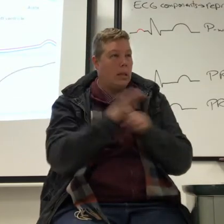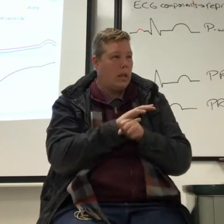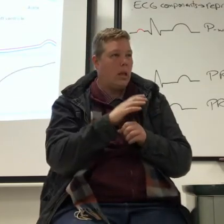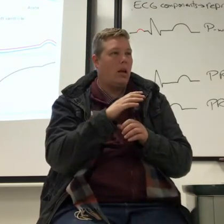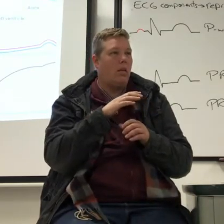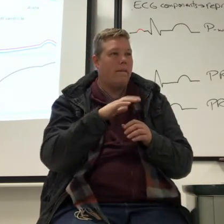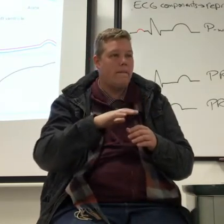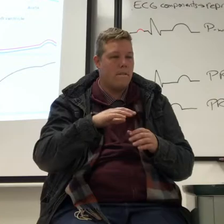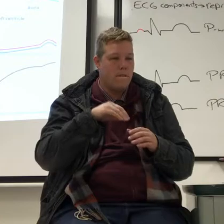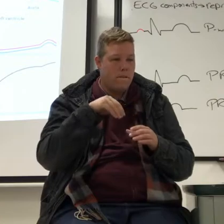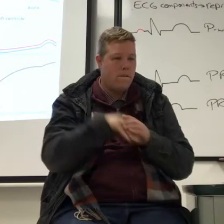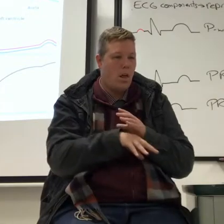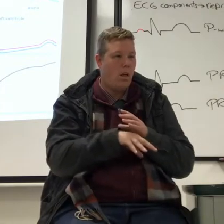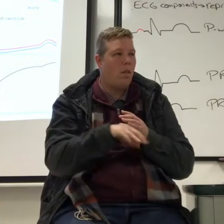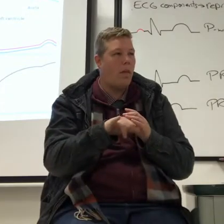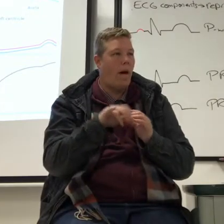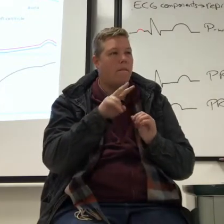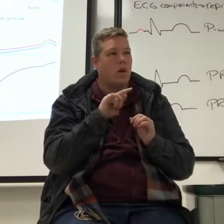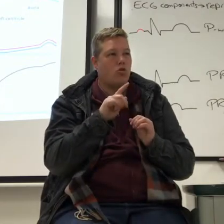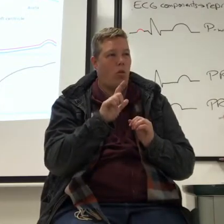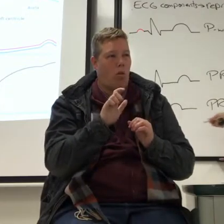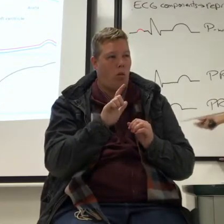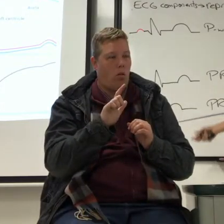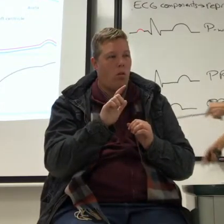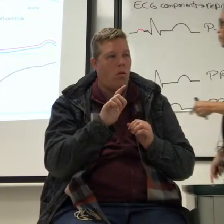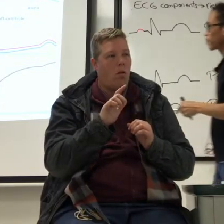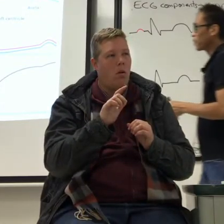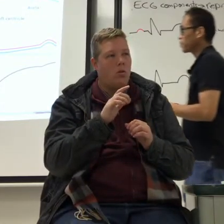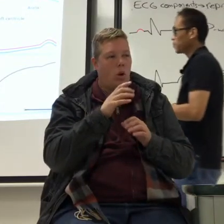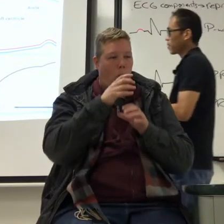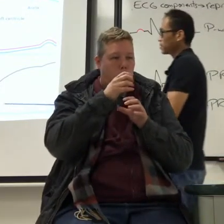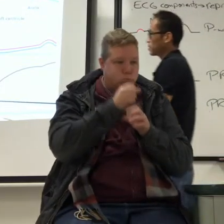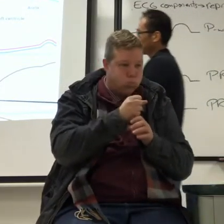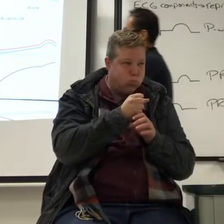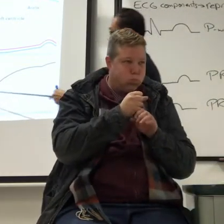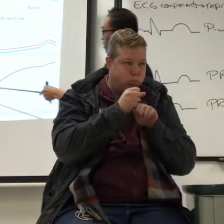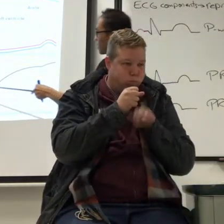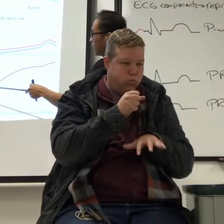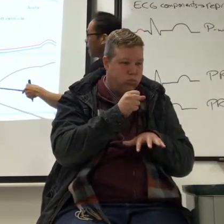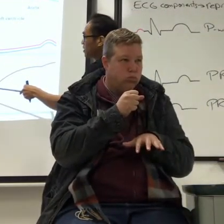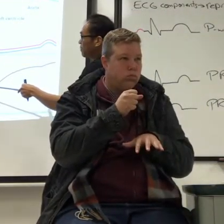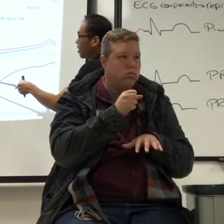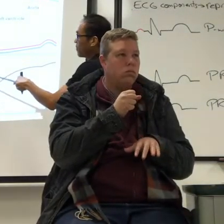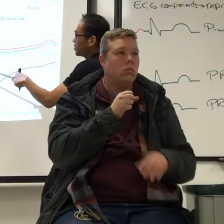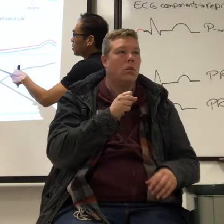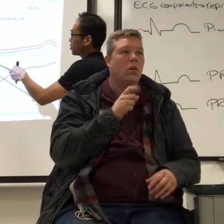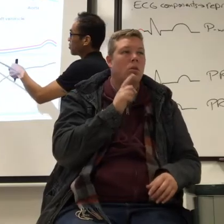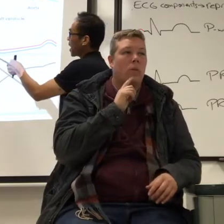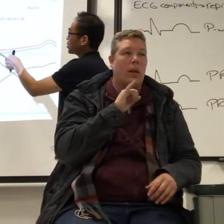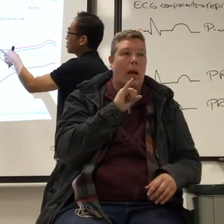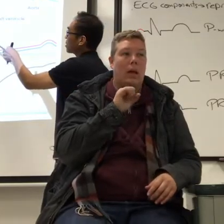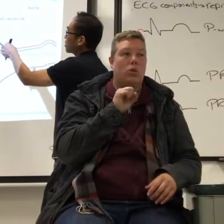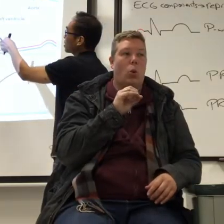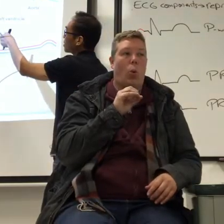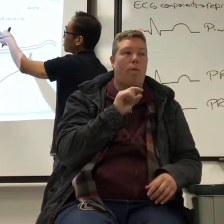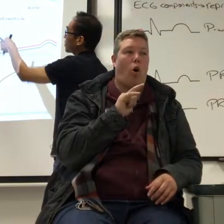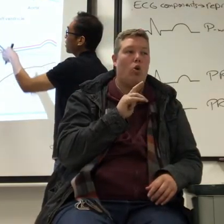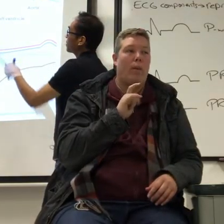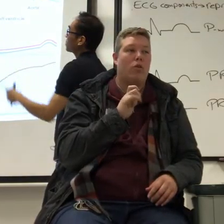So they put the PR segment right here. It's right before the first part of systole, isovolumetric contraction.